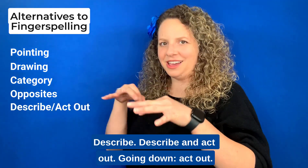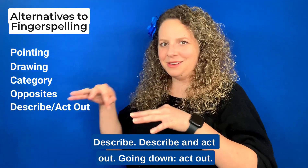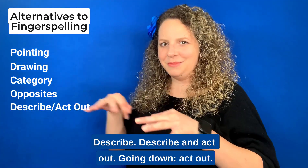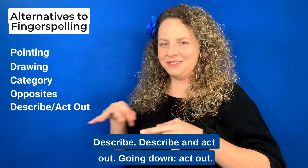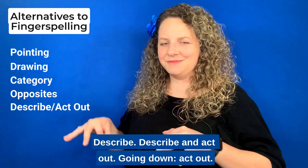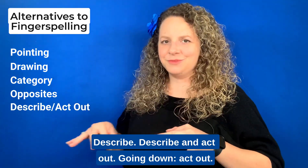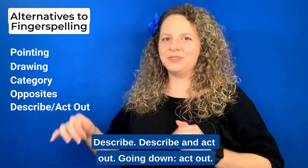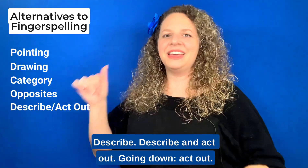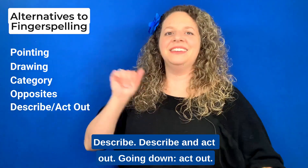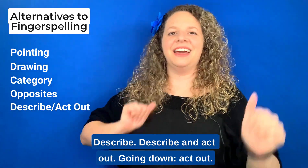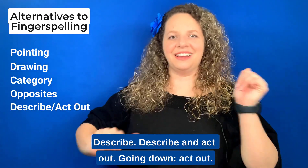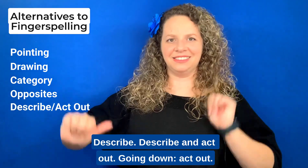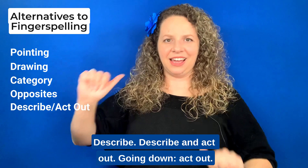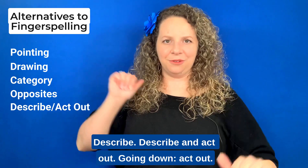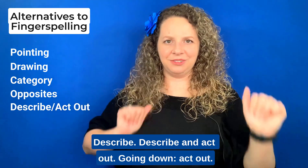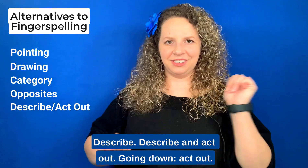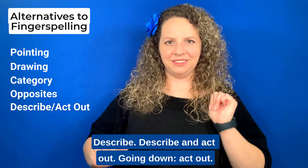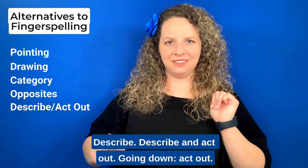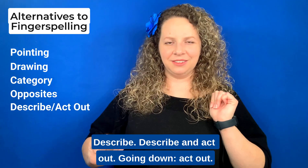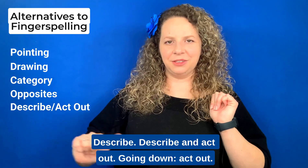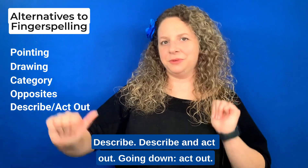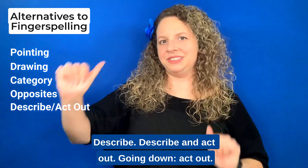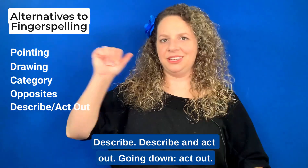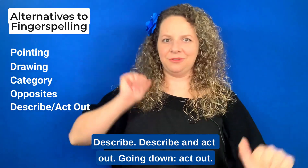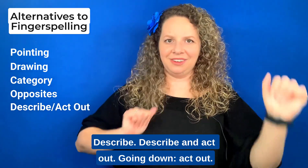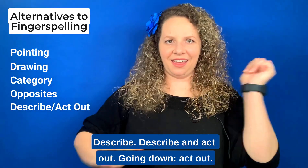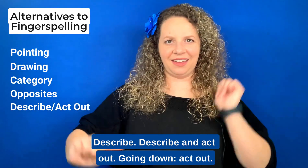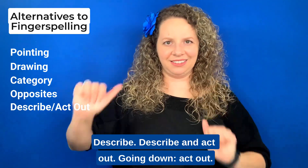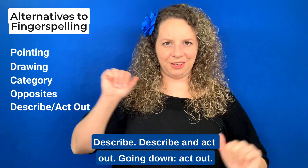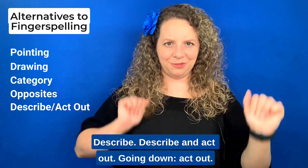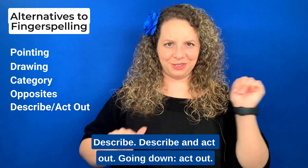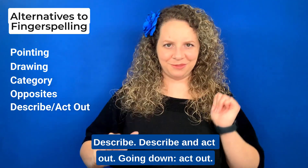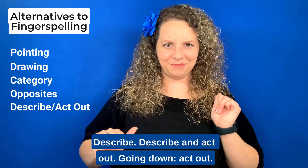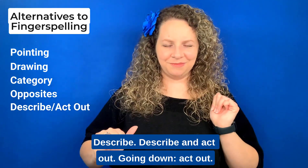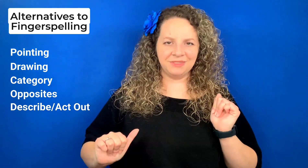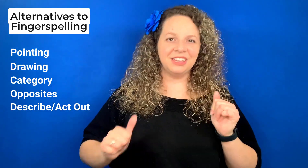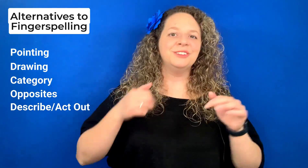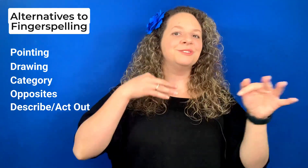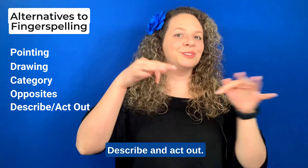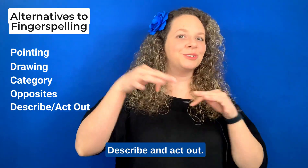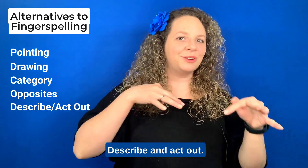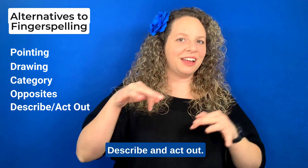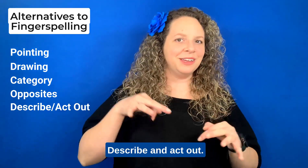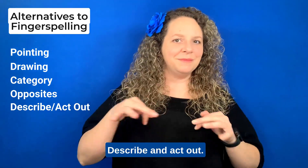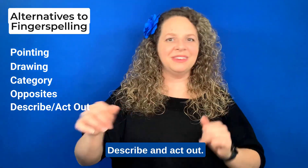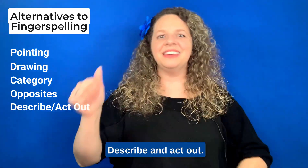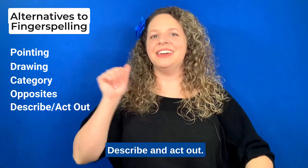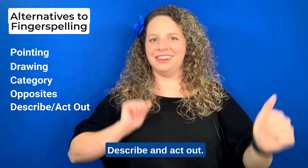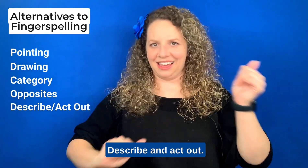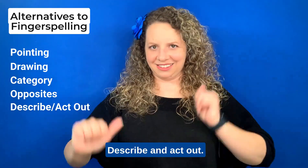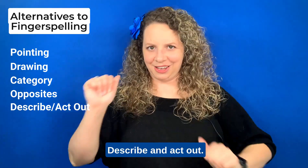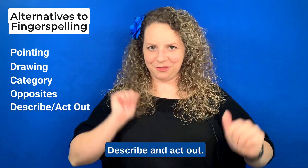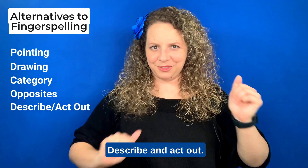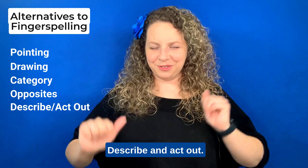Describe and act out. Going down, act out. Describe and act out.